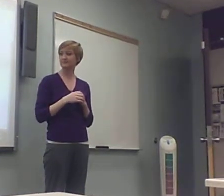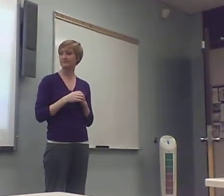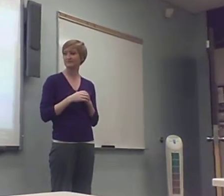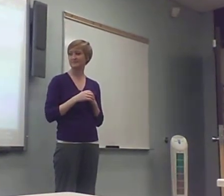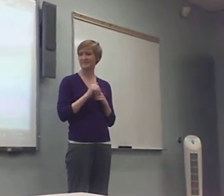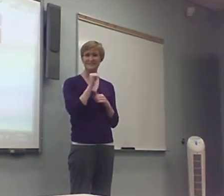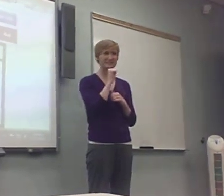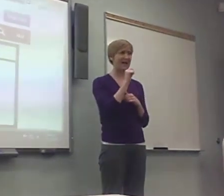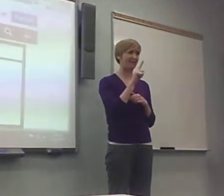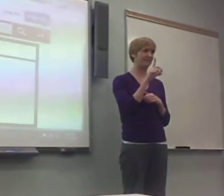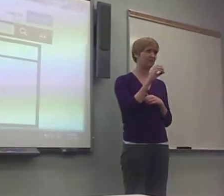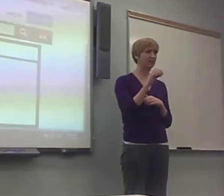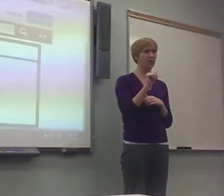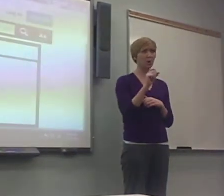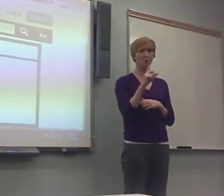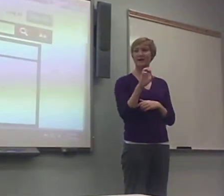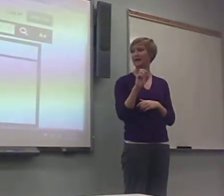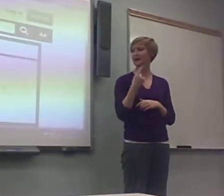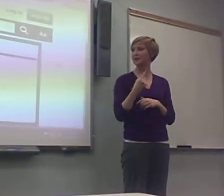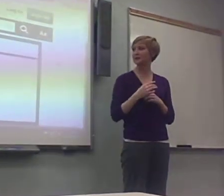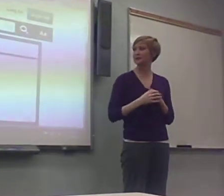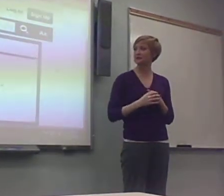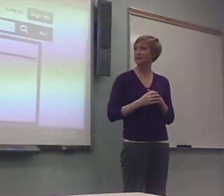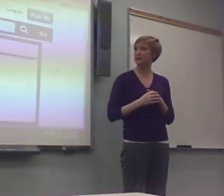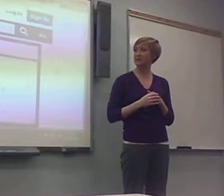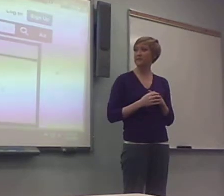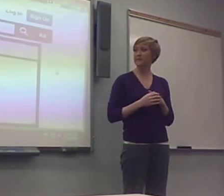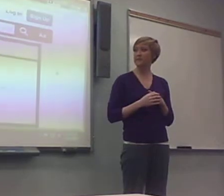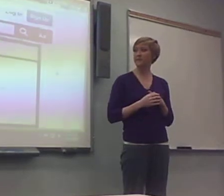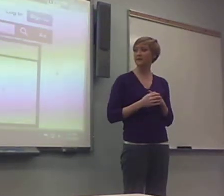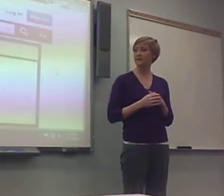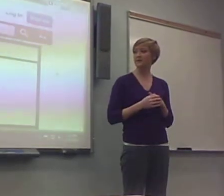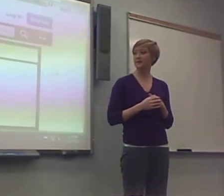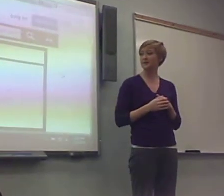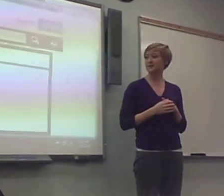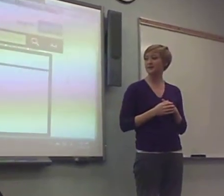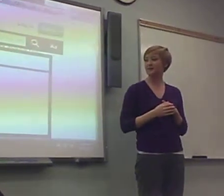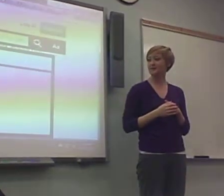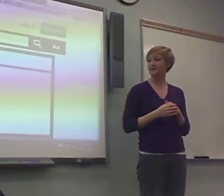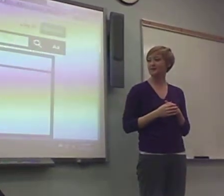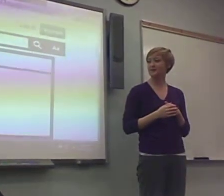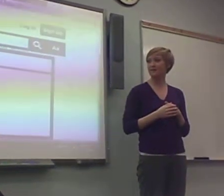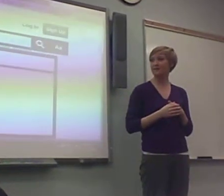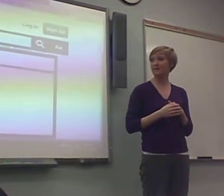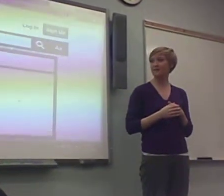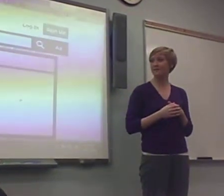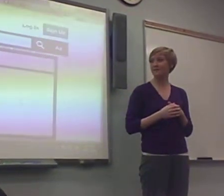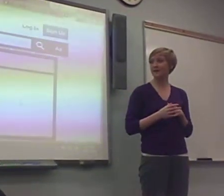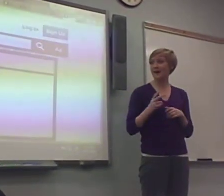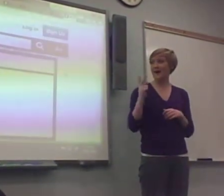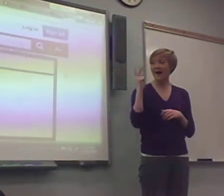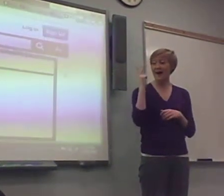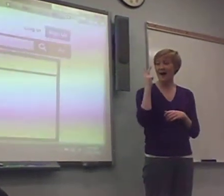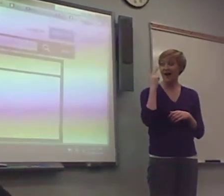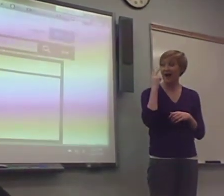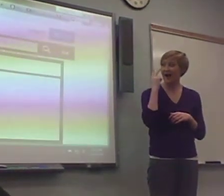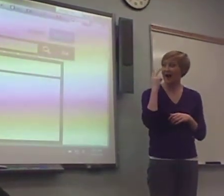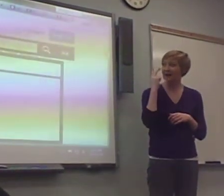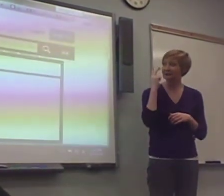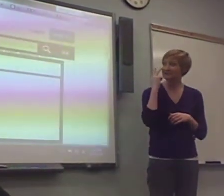Oh no! Come on! I see it behind.